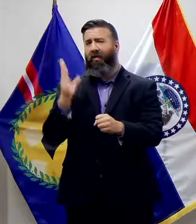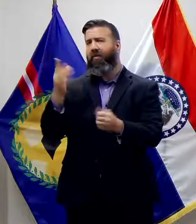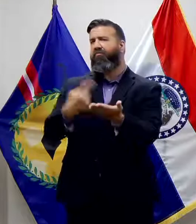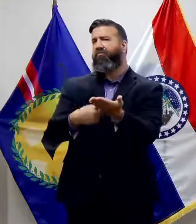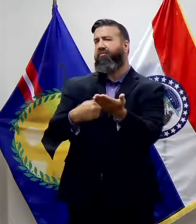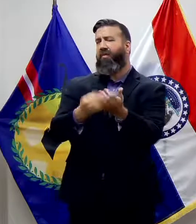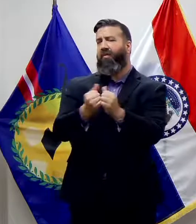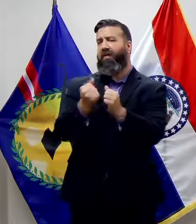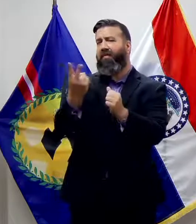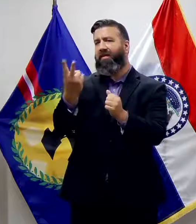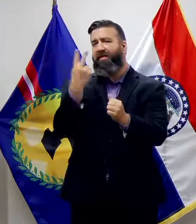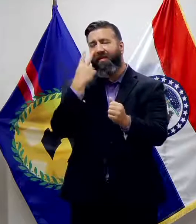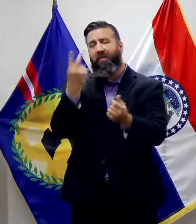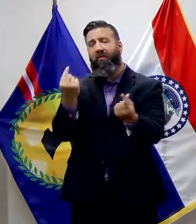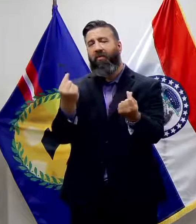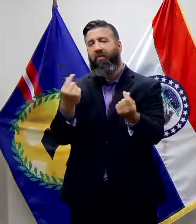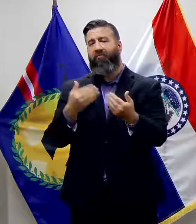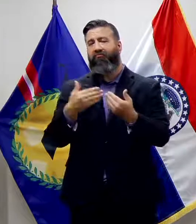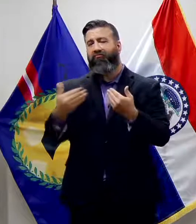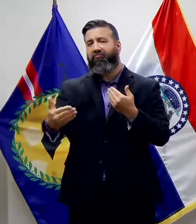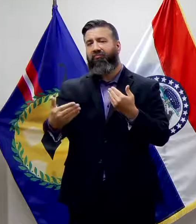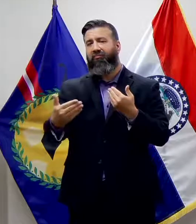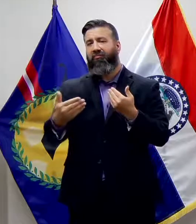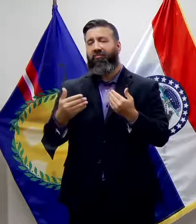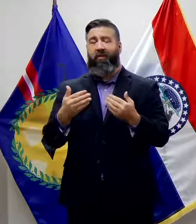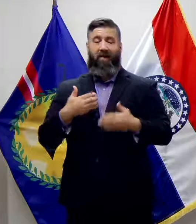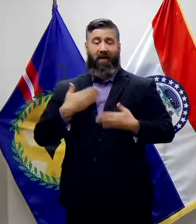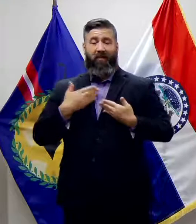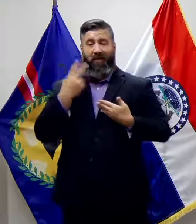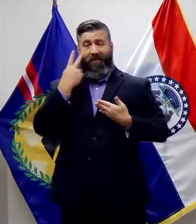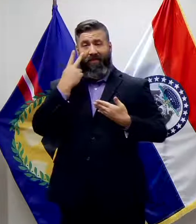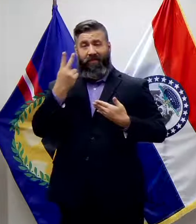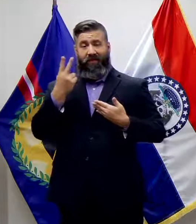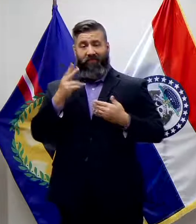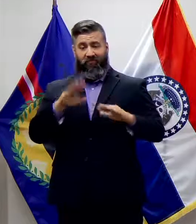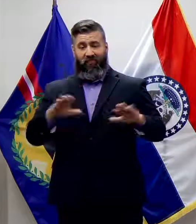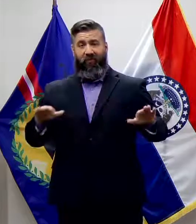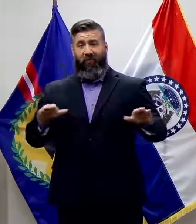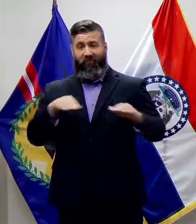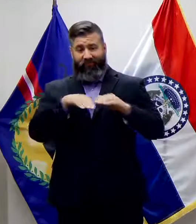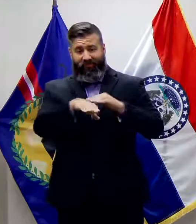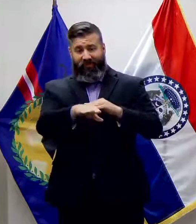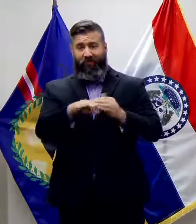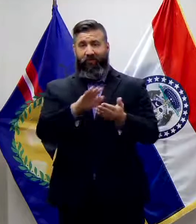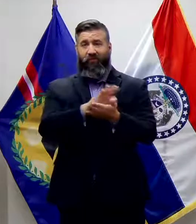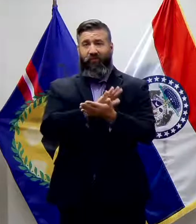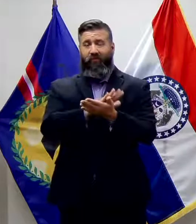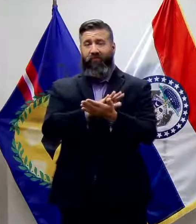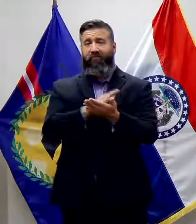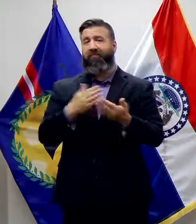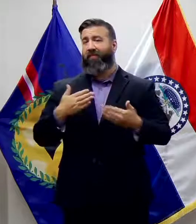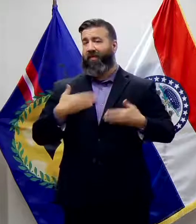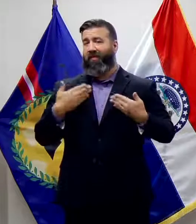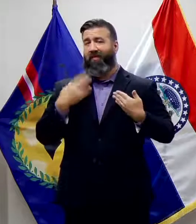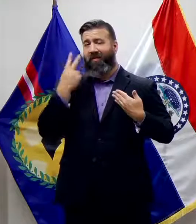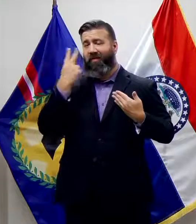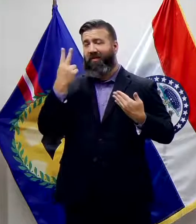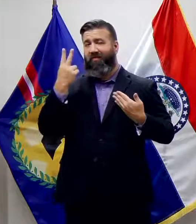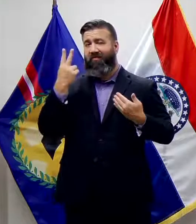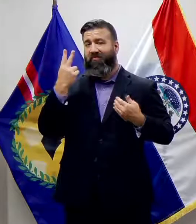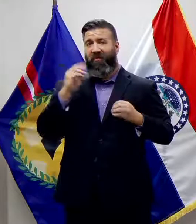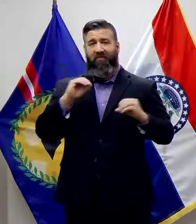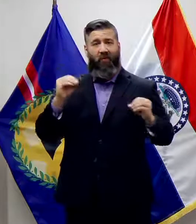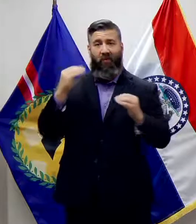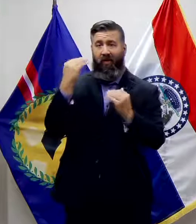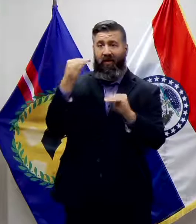I'm happy to see that we've been able to keep kids in in-person schooling. That's really important. I'm happy to see that we haven't had to have any